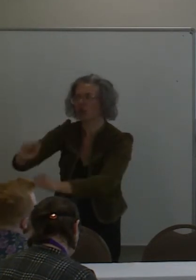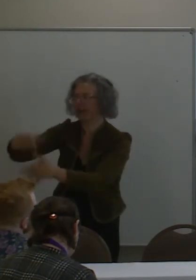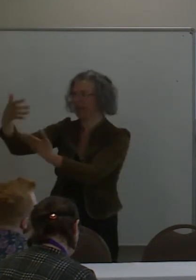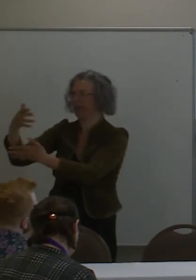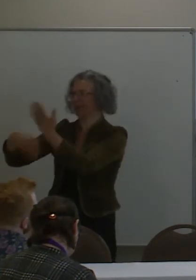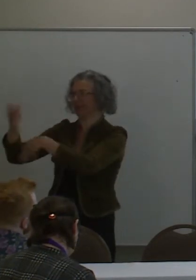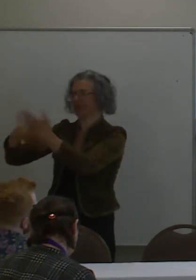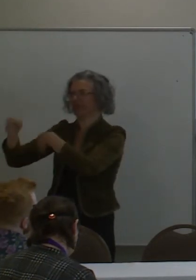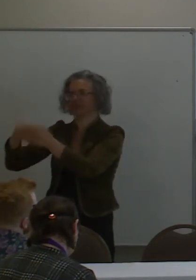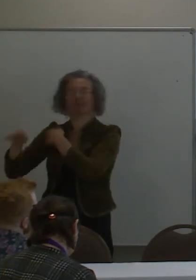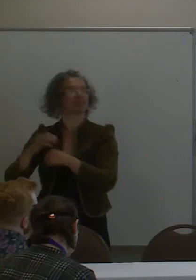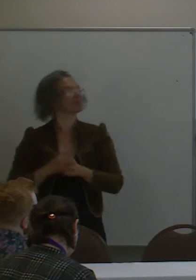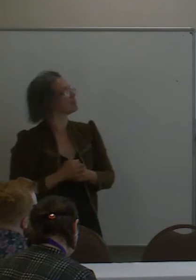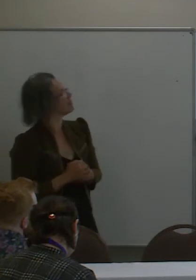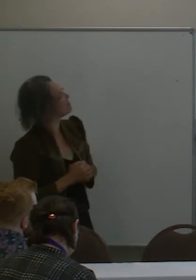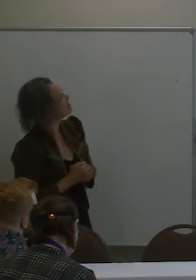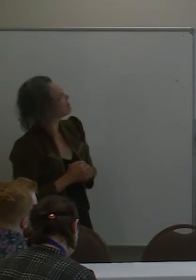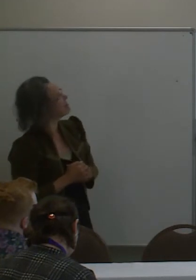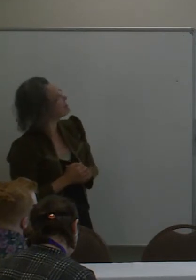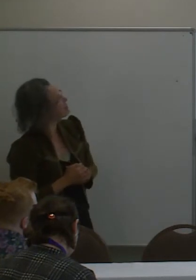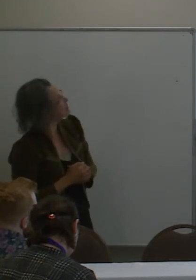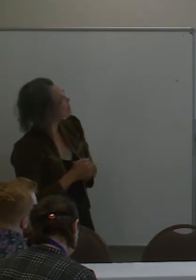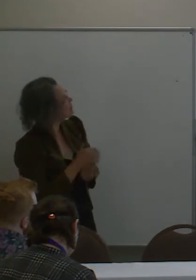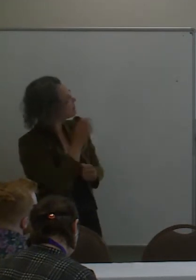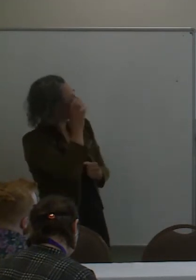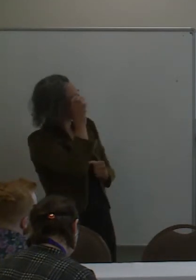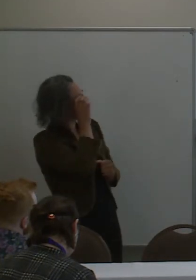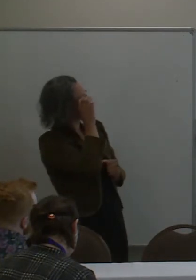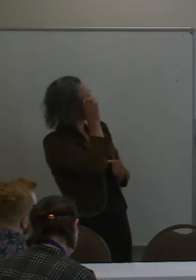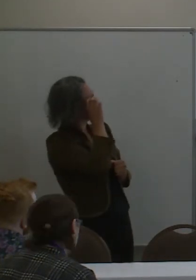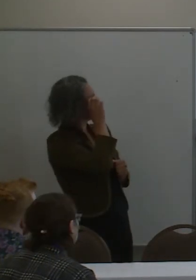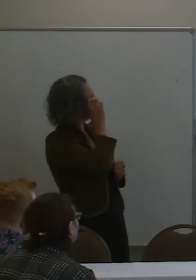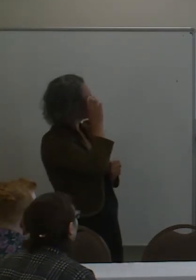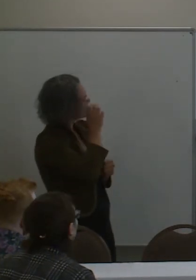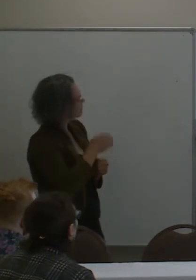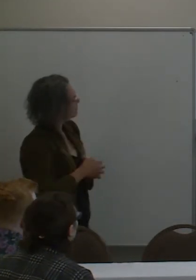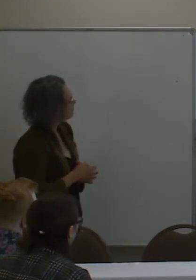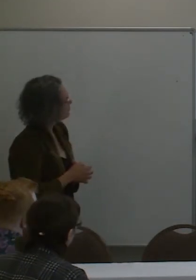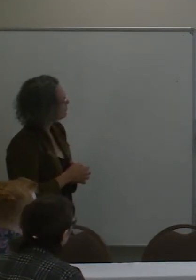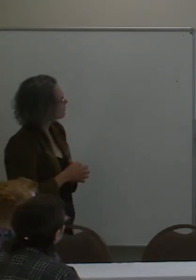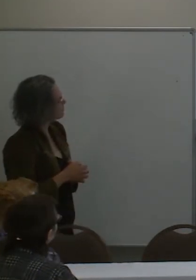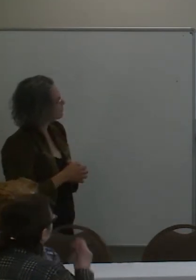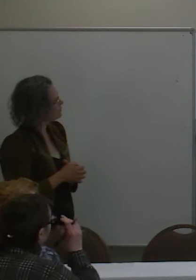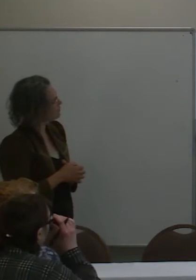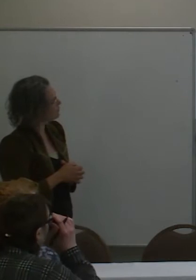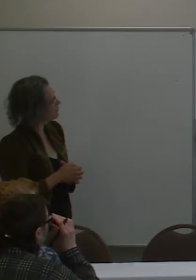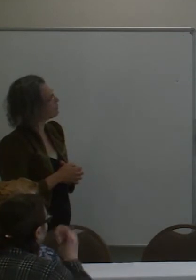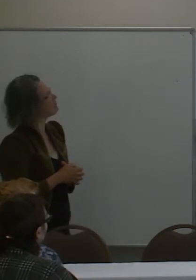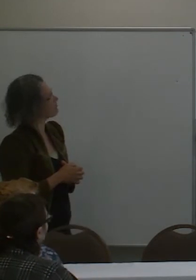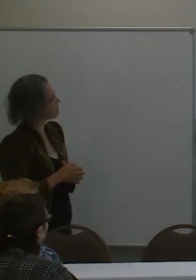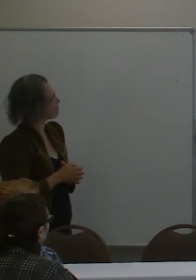these are our pillars and our scope for our project. So we want to collect people's stories about journeys to